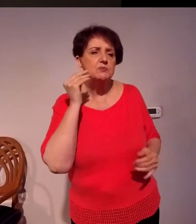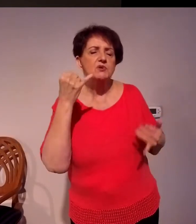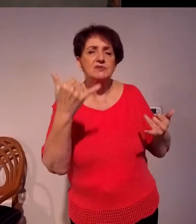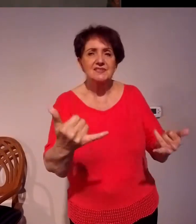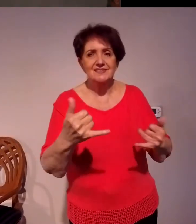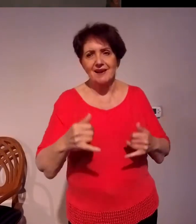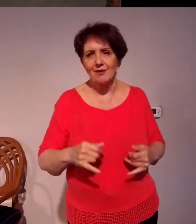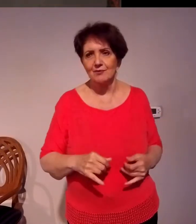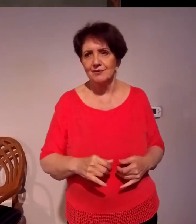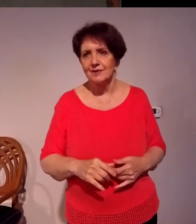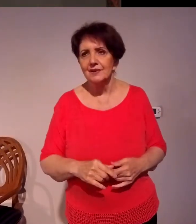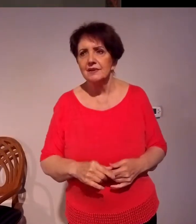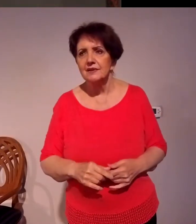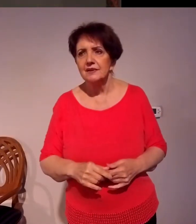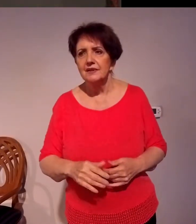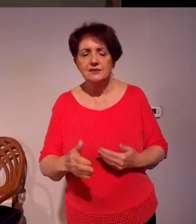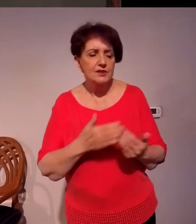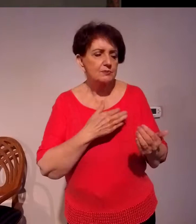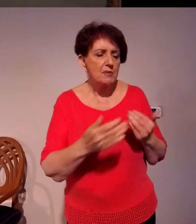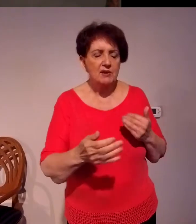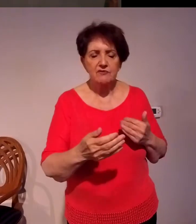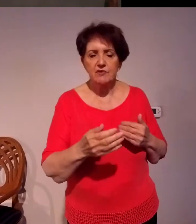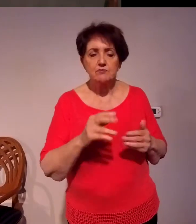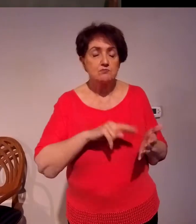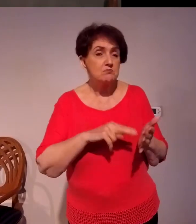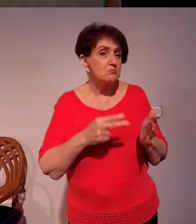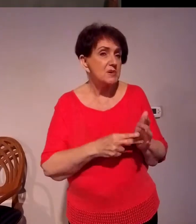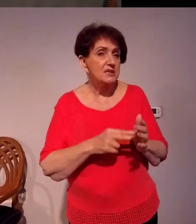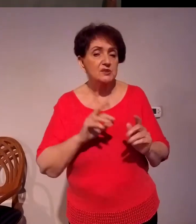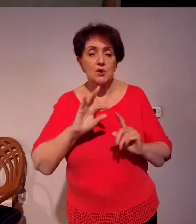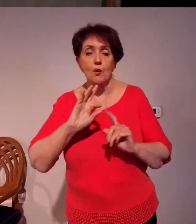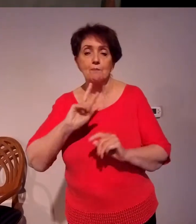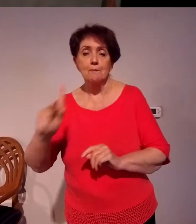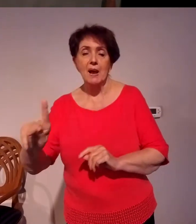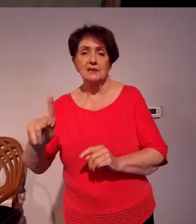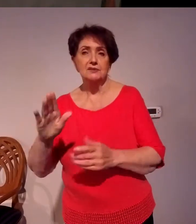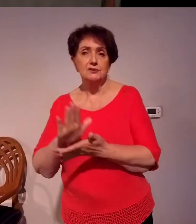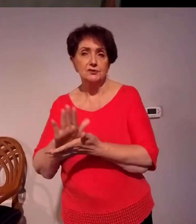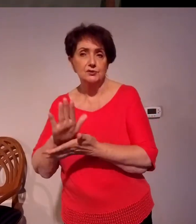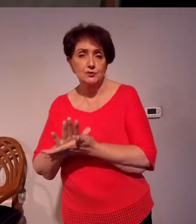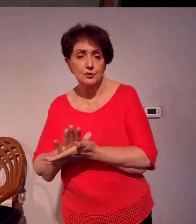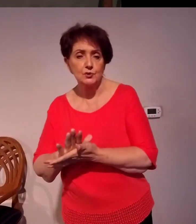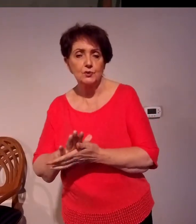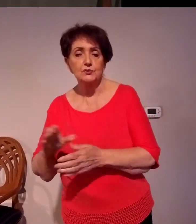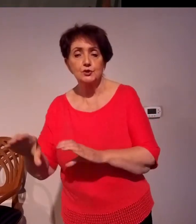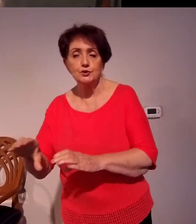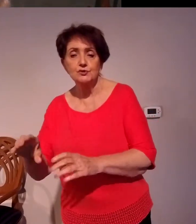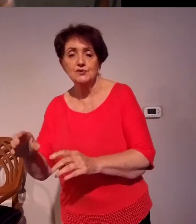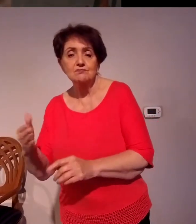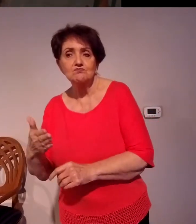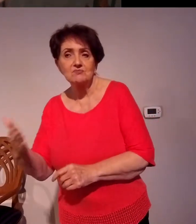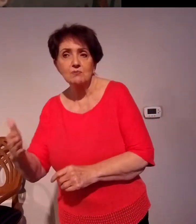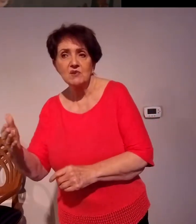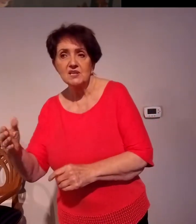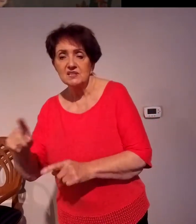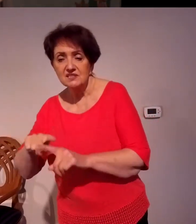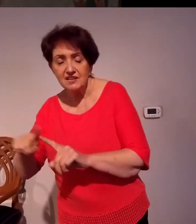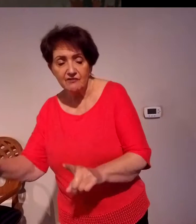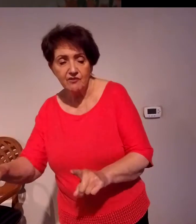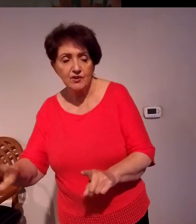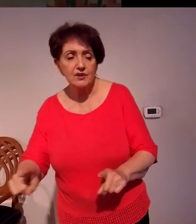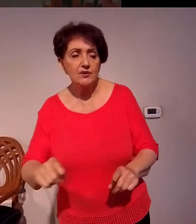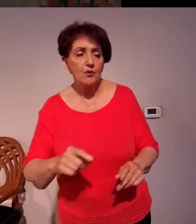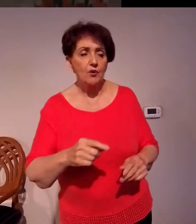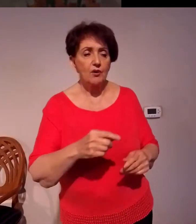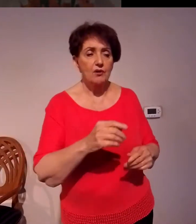experiencing. Whether it's going back to school for something we've always wanted to do, creating a business with a product we think really